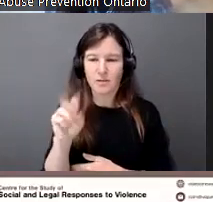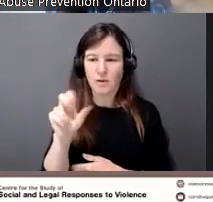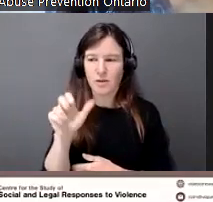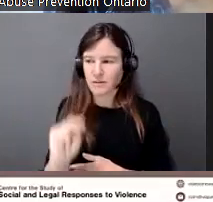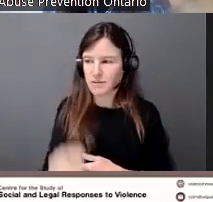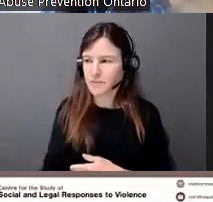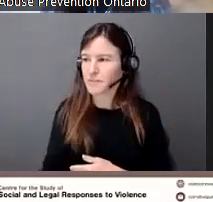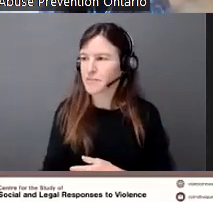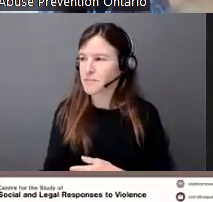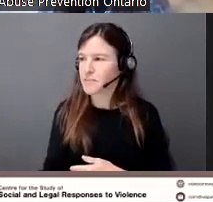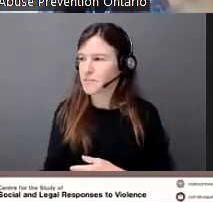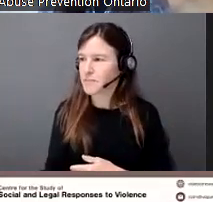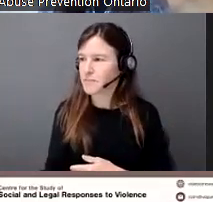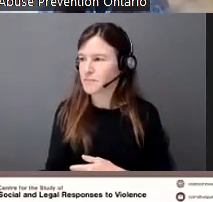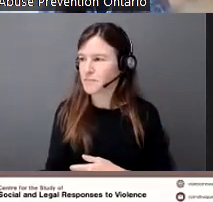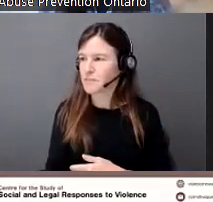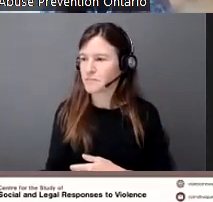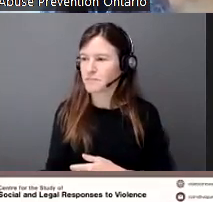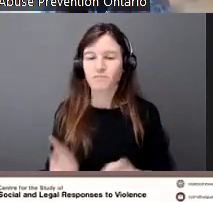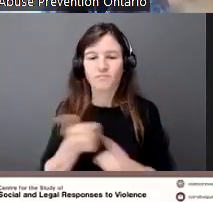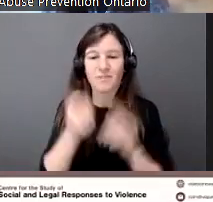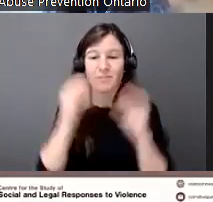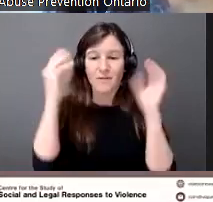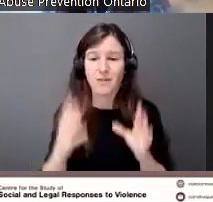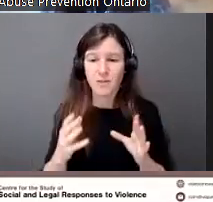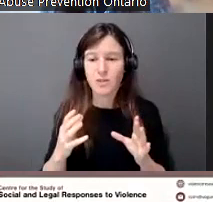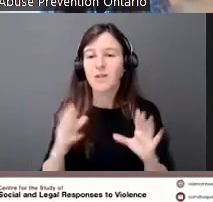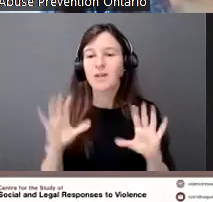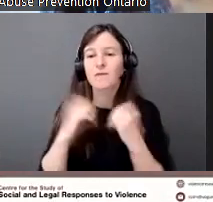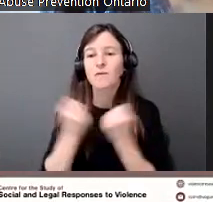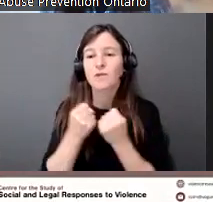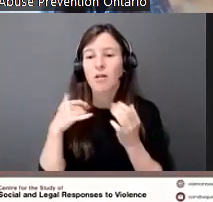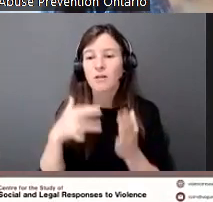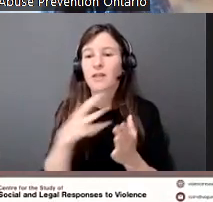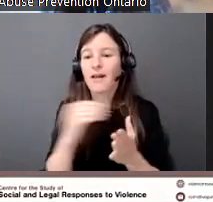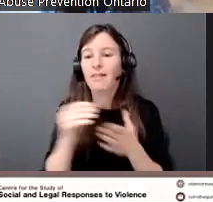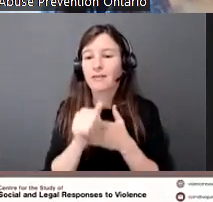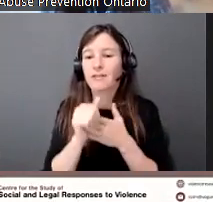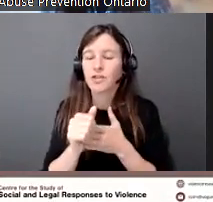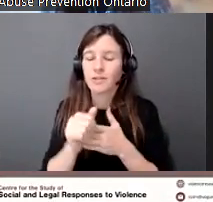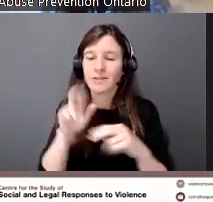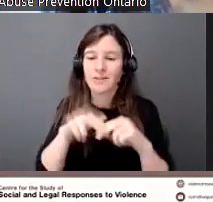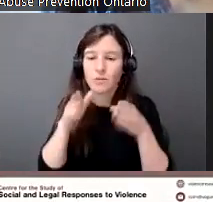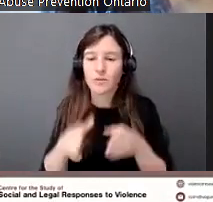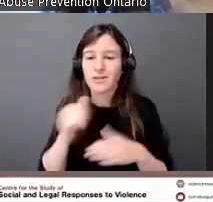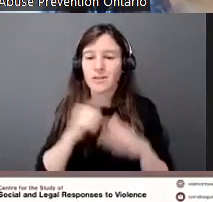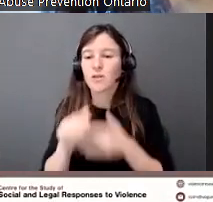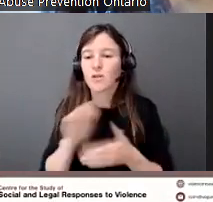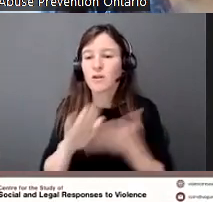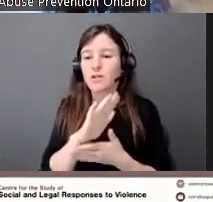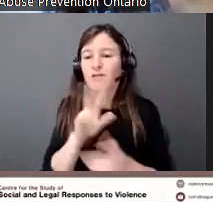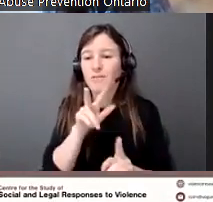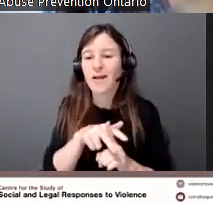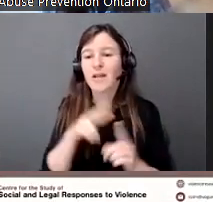Myrna is a professor of sociology and research leadership chair at the College of Social and Applied Human Services